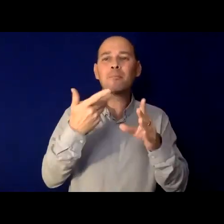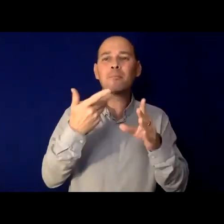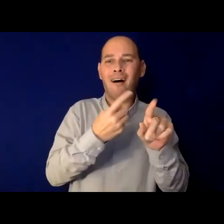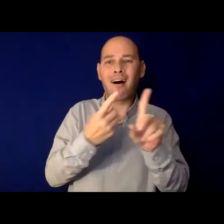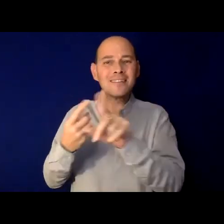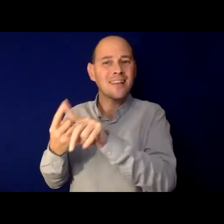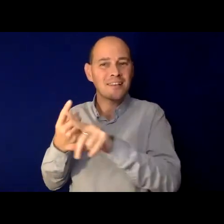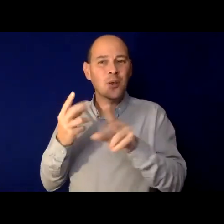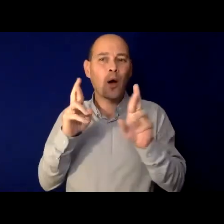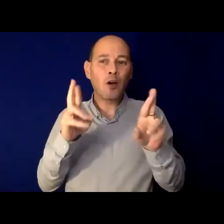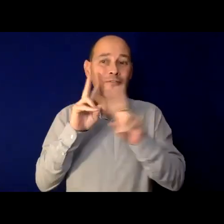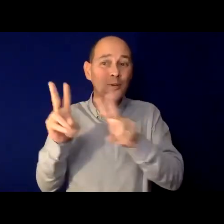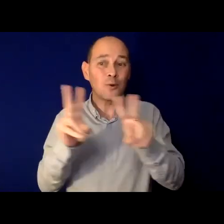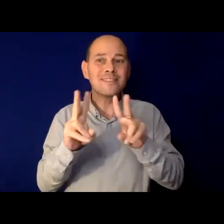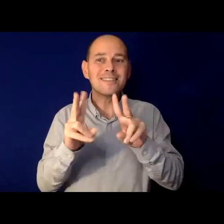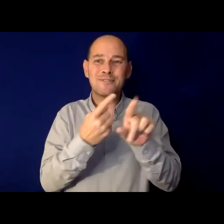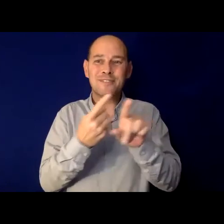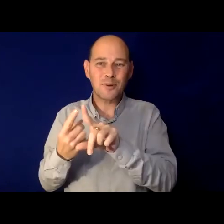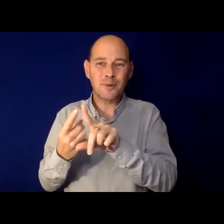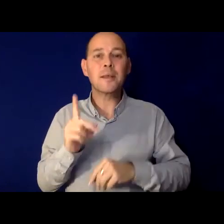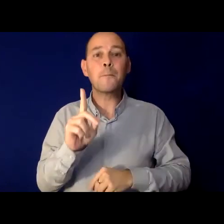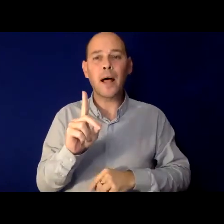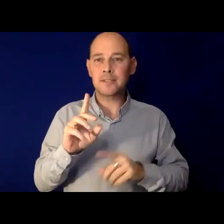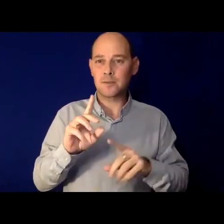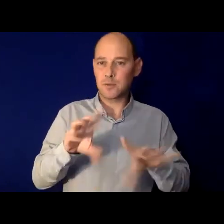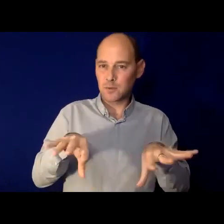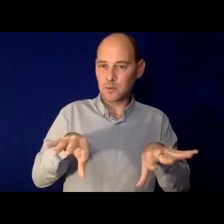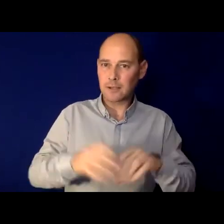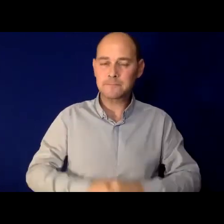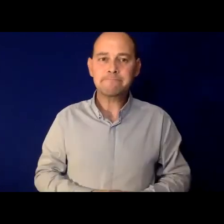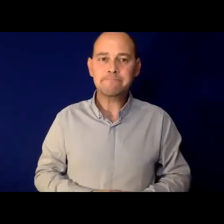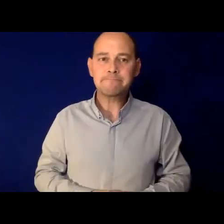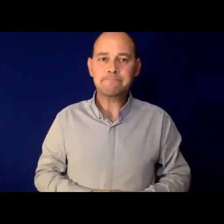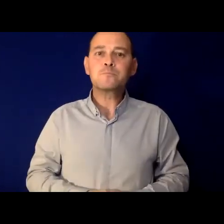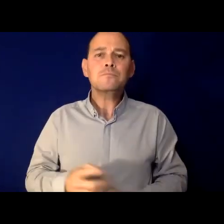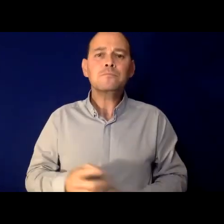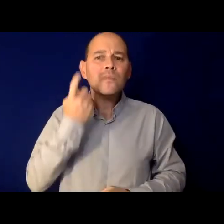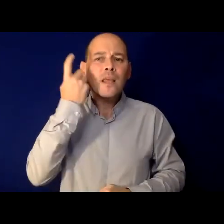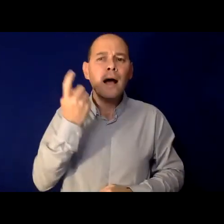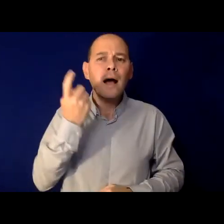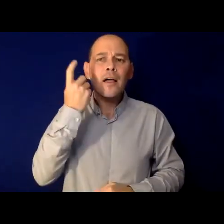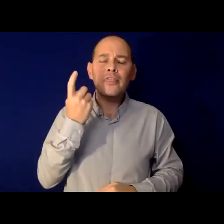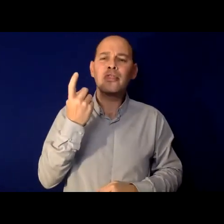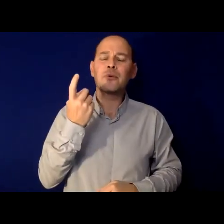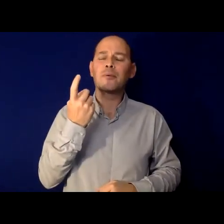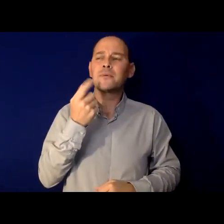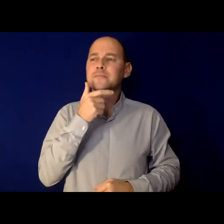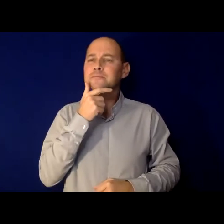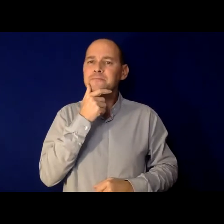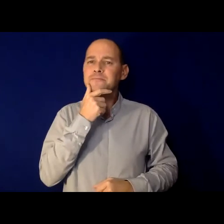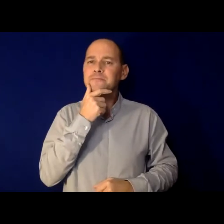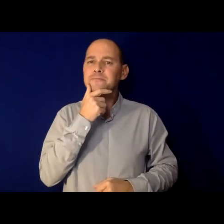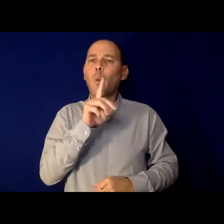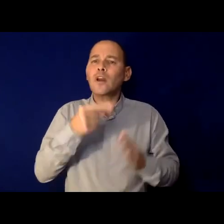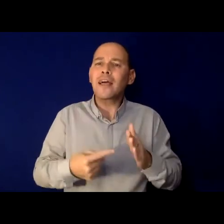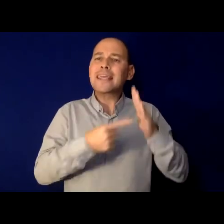those responses. But just as a starting point, I just thought it would be really helpful just to have a quick think about what are some of the key learnings and